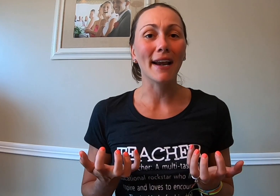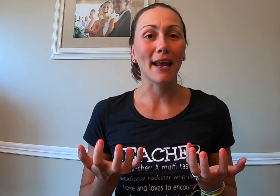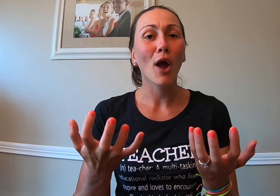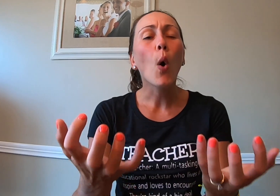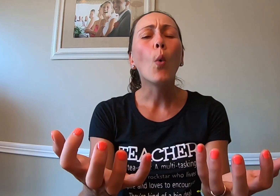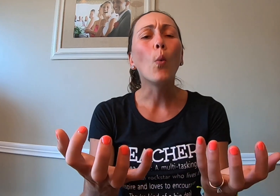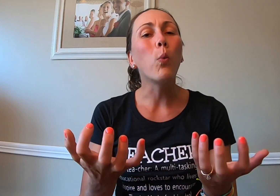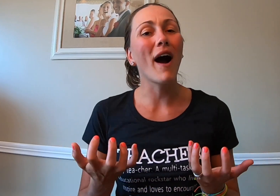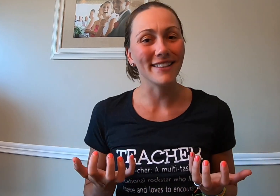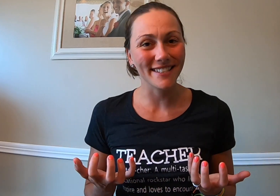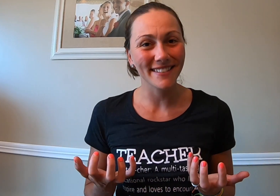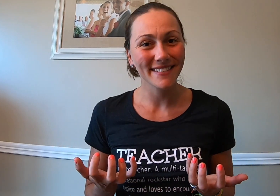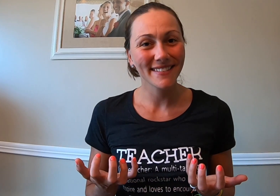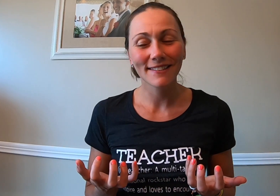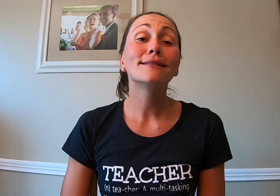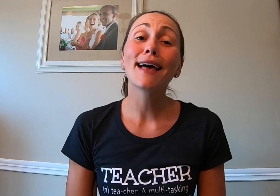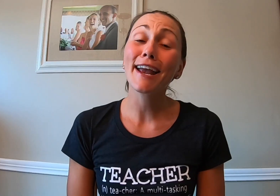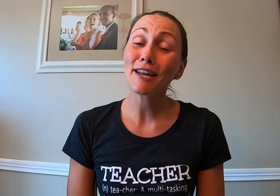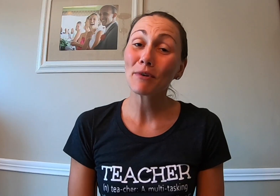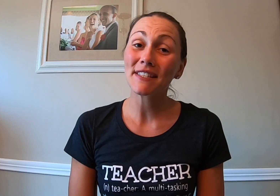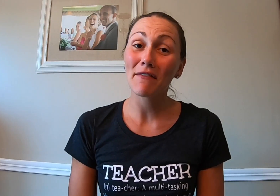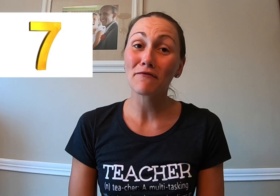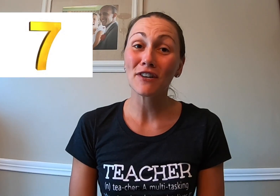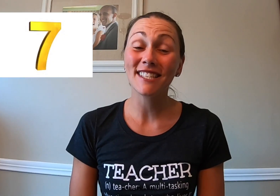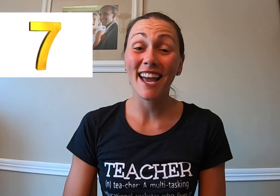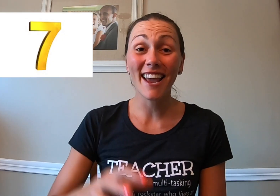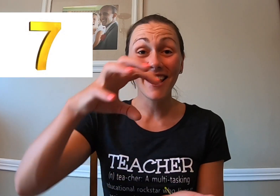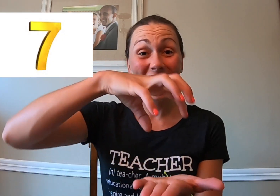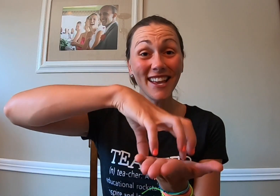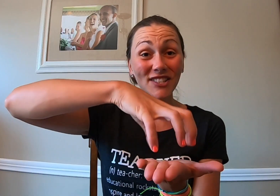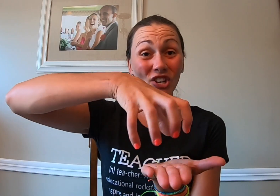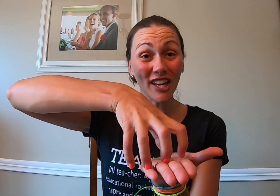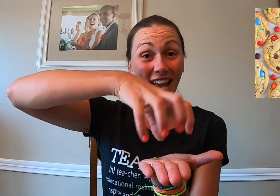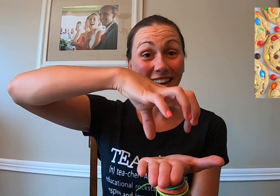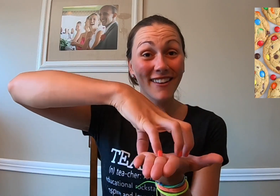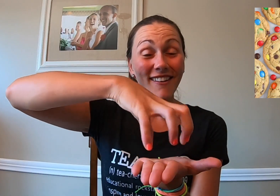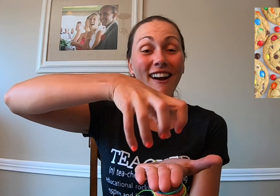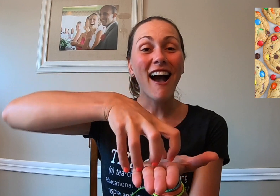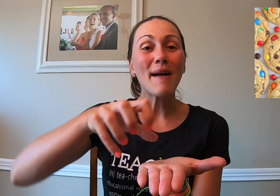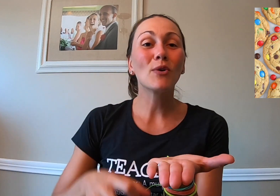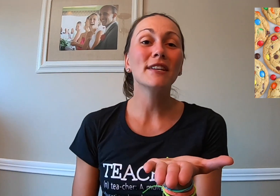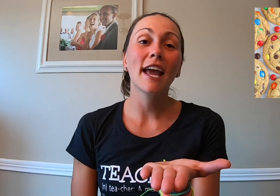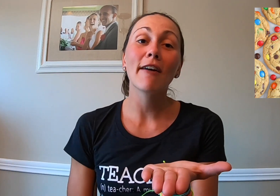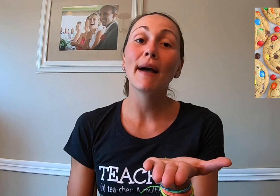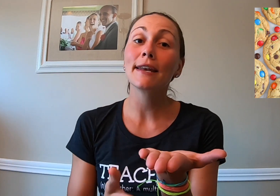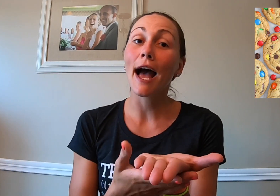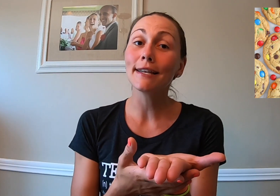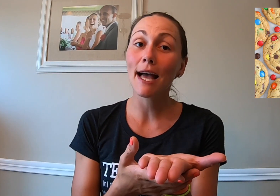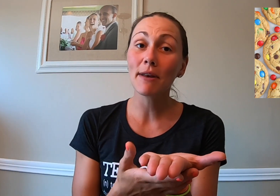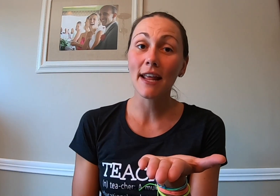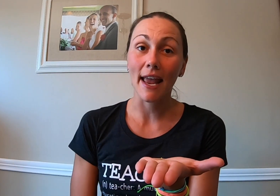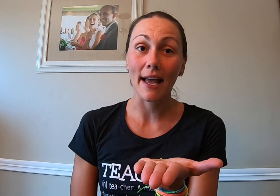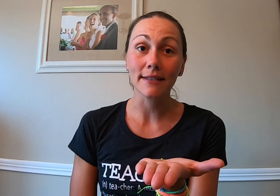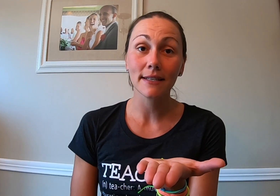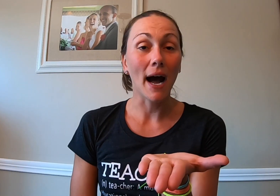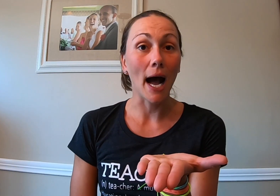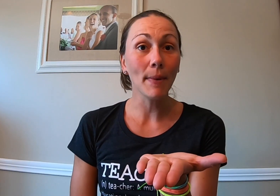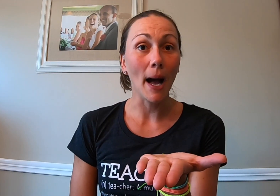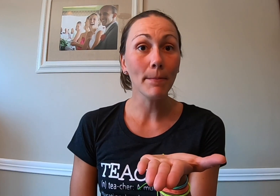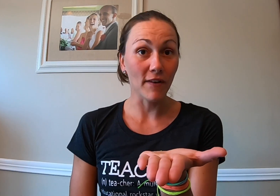body. Want. Sign number 7 for today is cookie. I'm going to have my non-dominant hand, palm up,